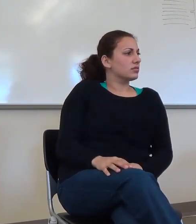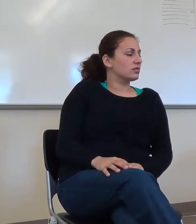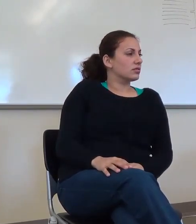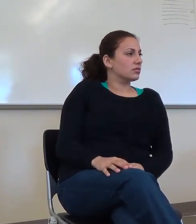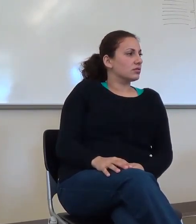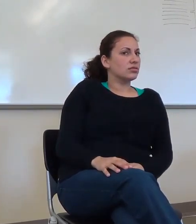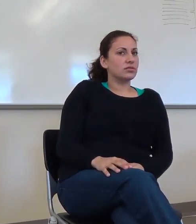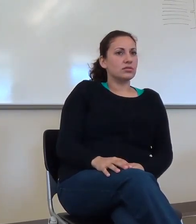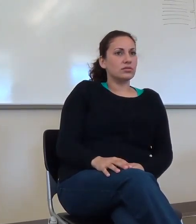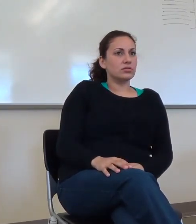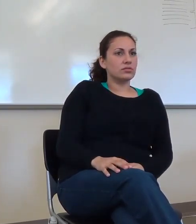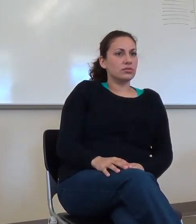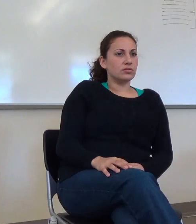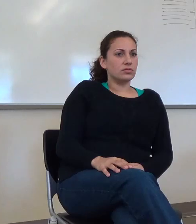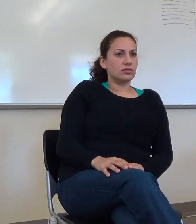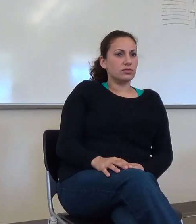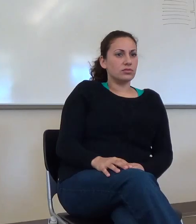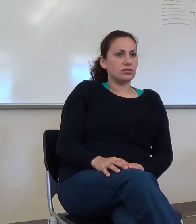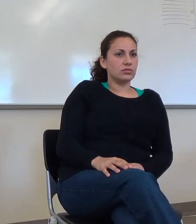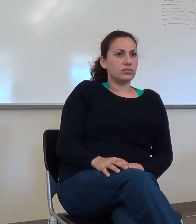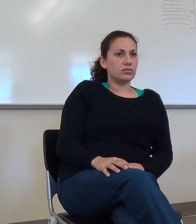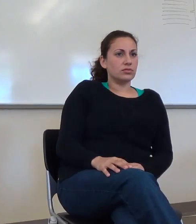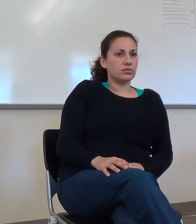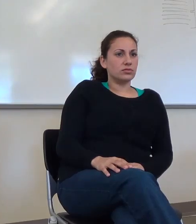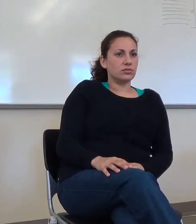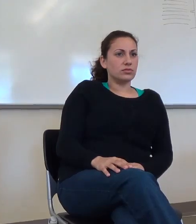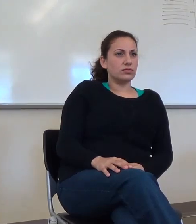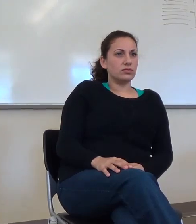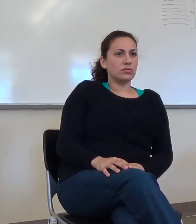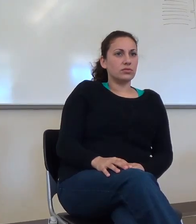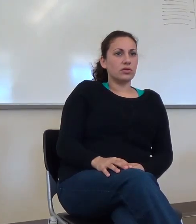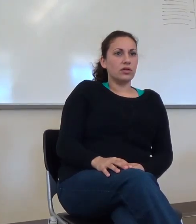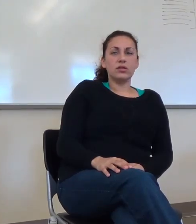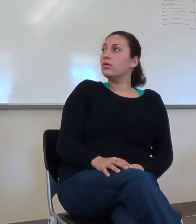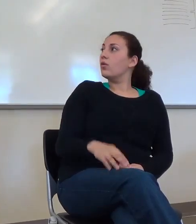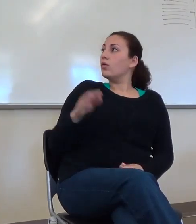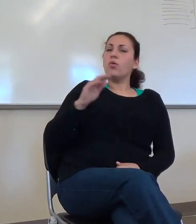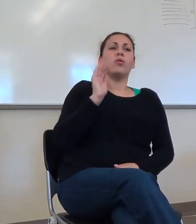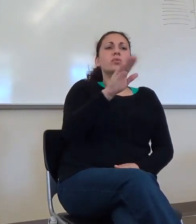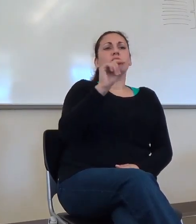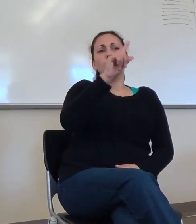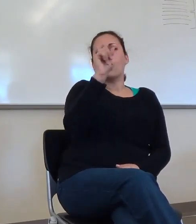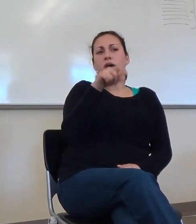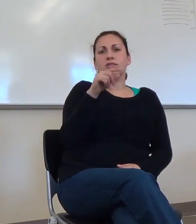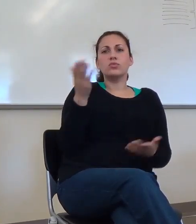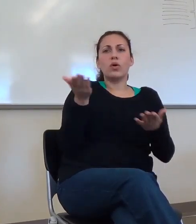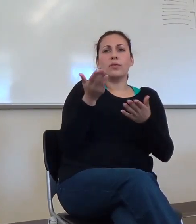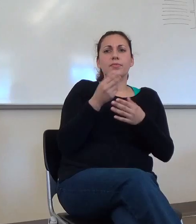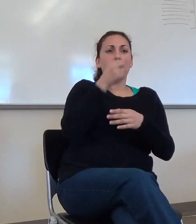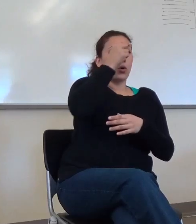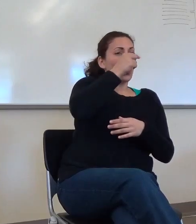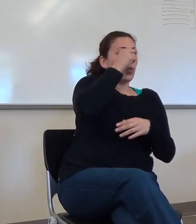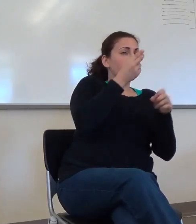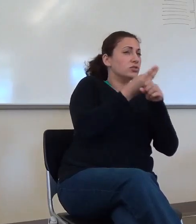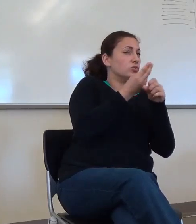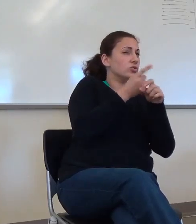Oh, What? What's your What? question when you get to here? The Greeks use different words.